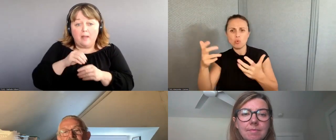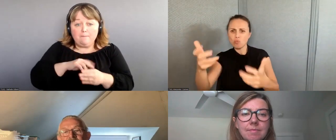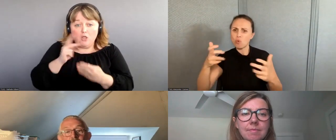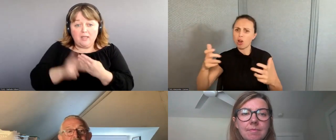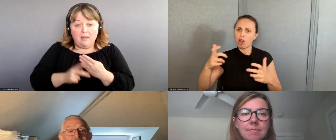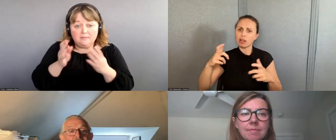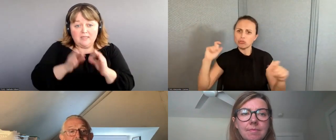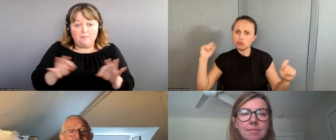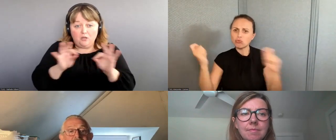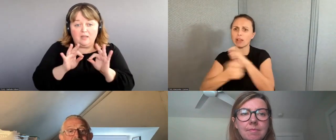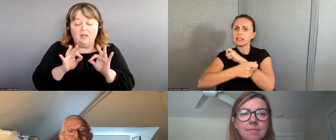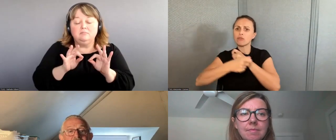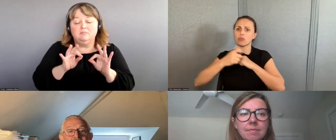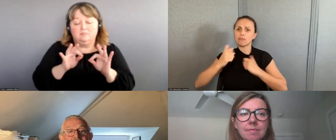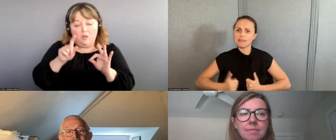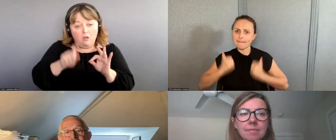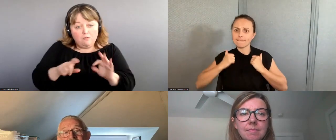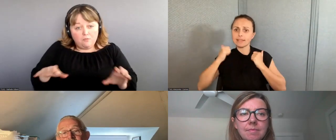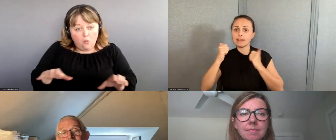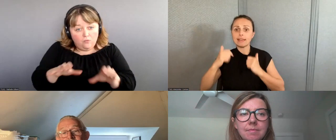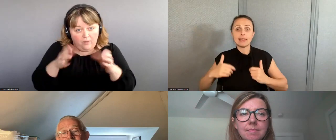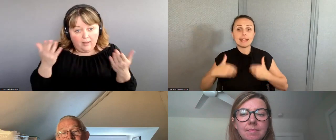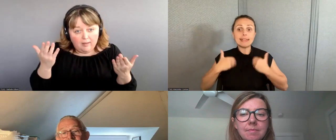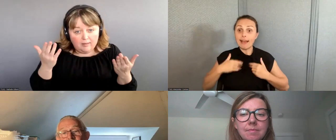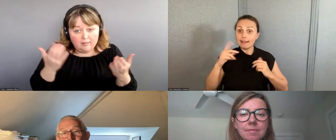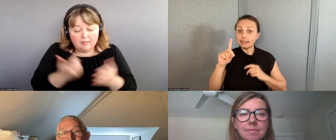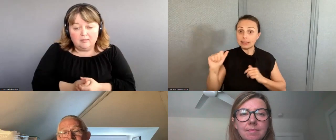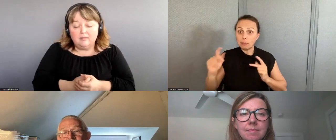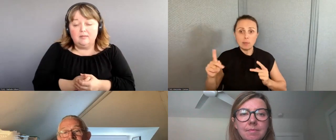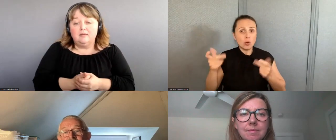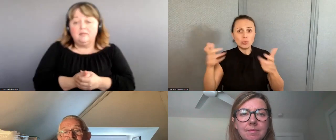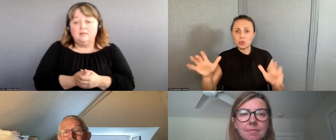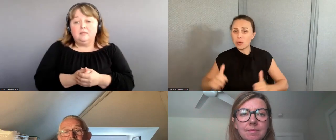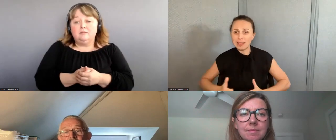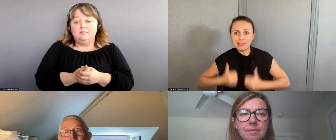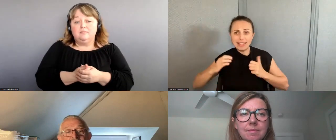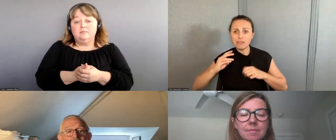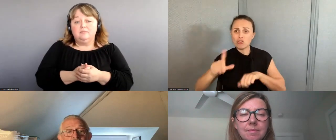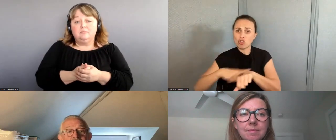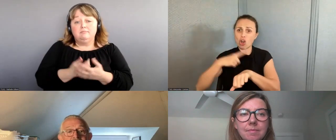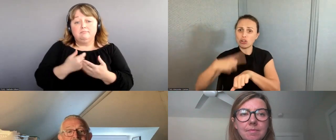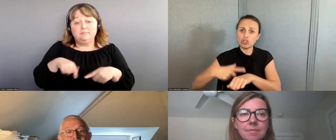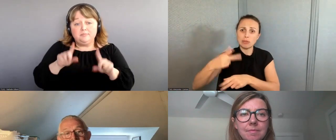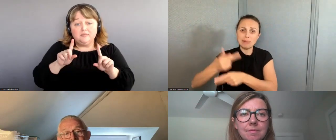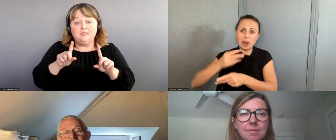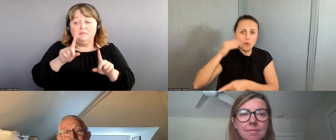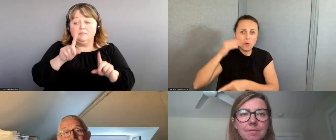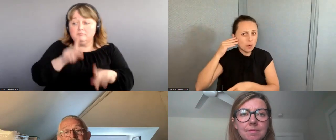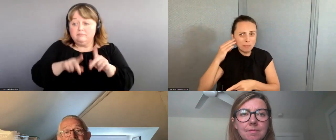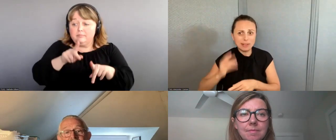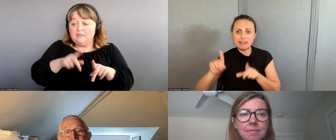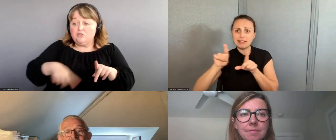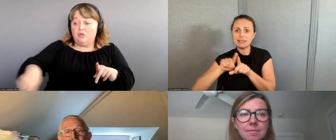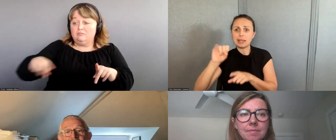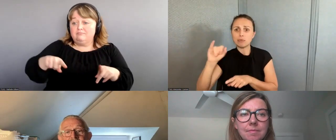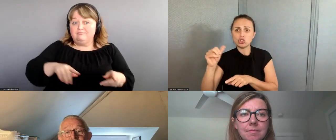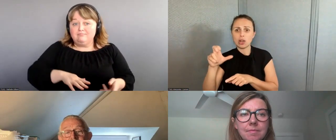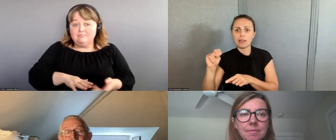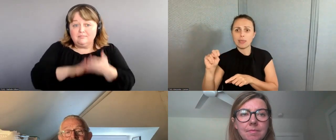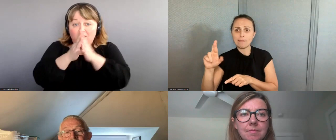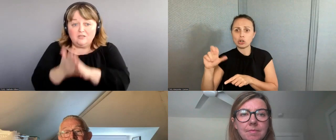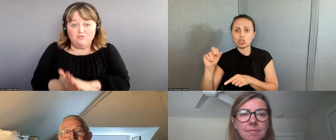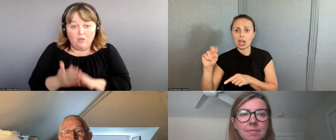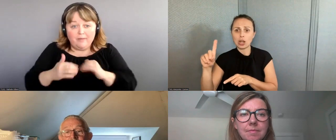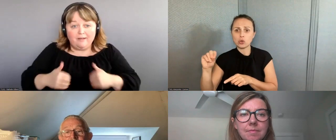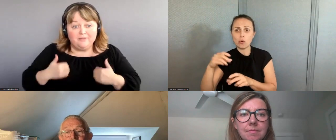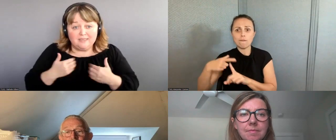about transformation in their lives. Younger disabled people don't want to live in long-term care homes like Jonathan Marchand of Quebec.